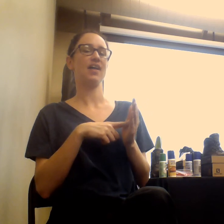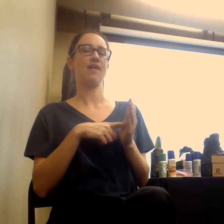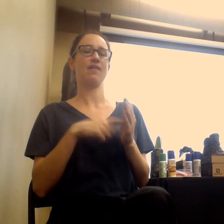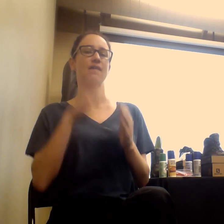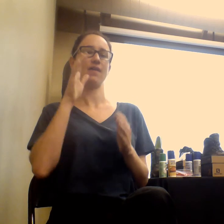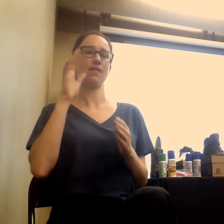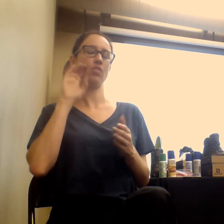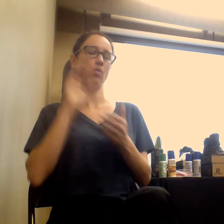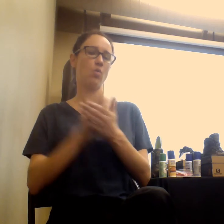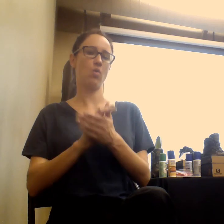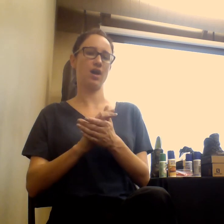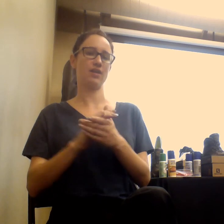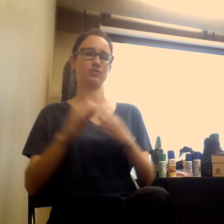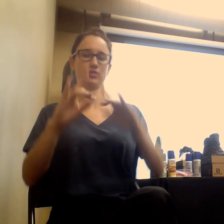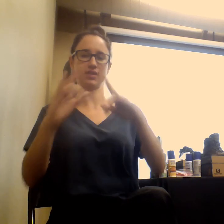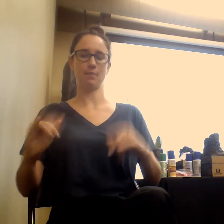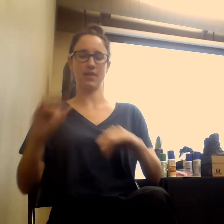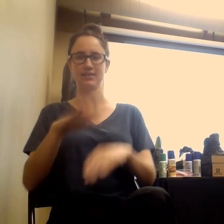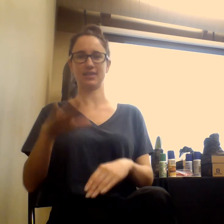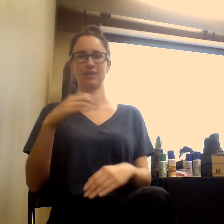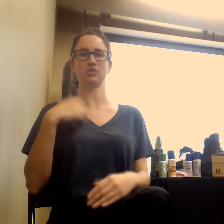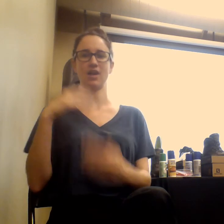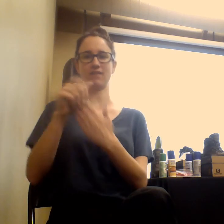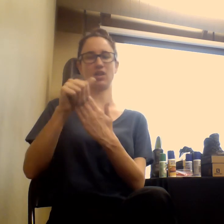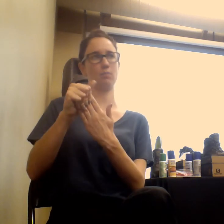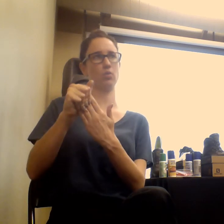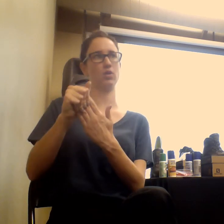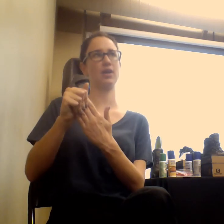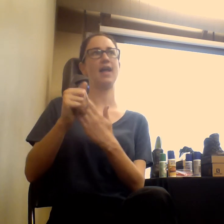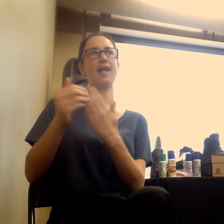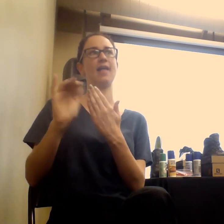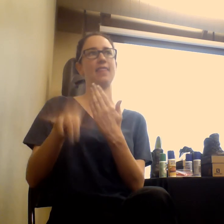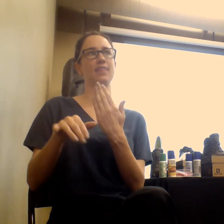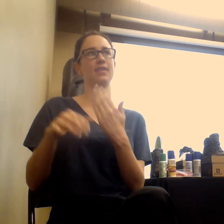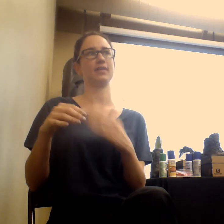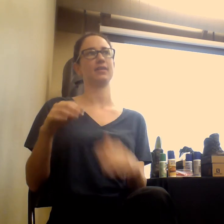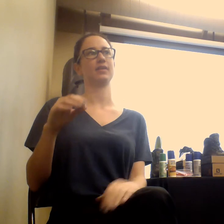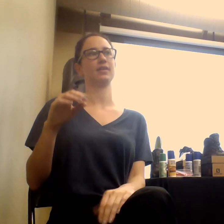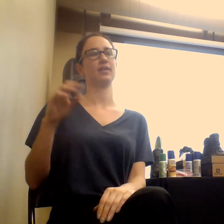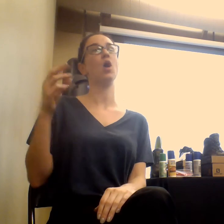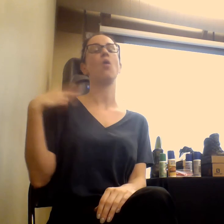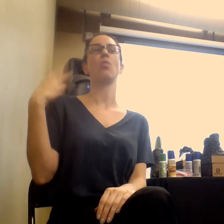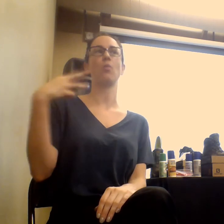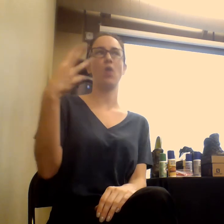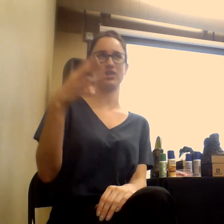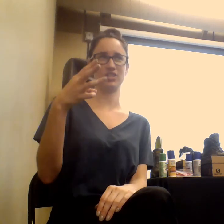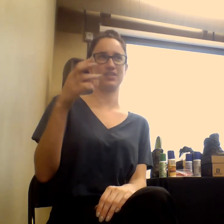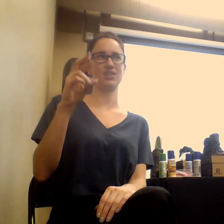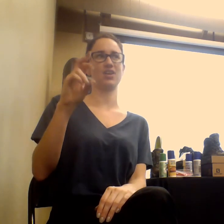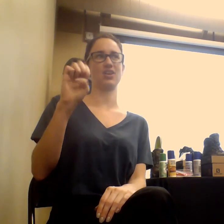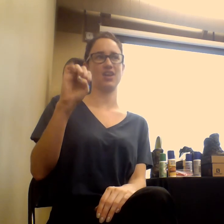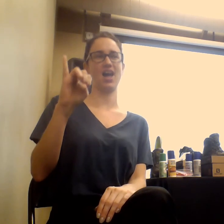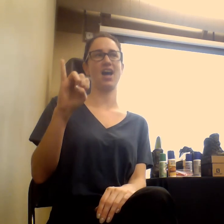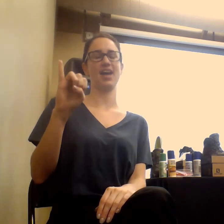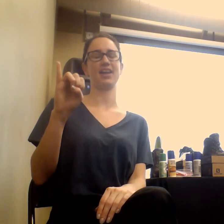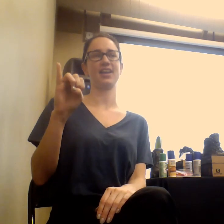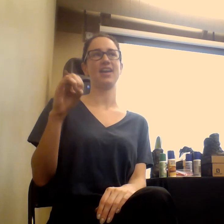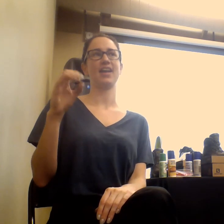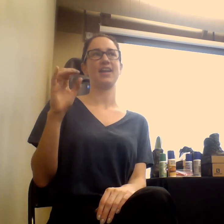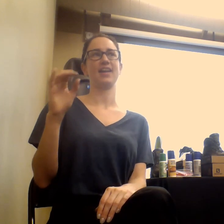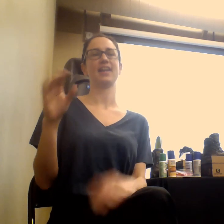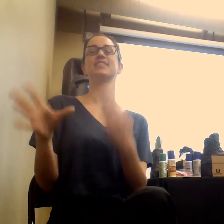So thanks for coming. I appreciate it. I'll be around if you guys have any more questions. I'll flash up my email one more time, so if you guys